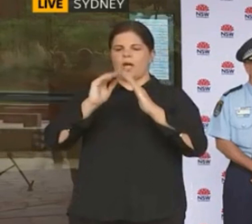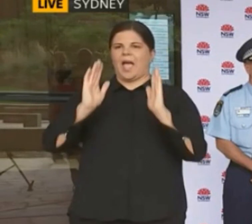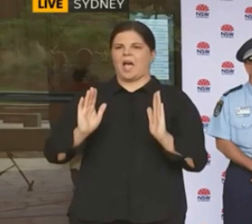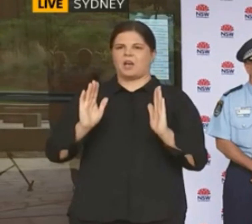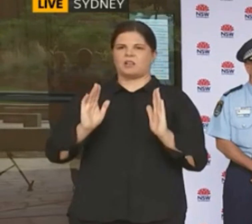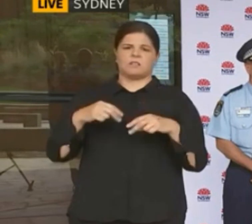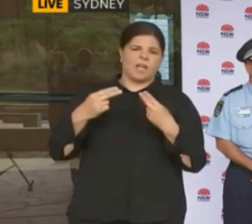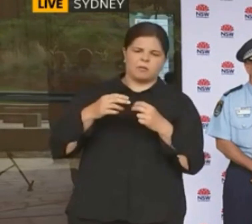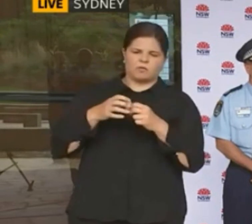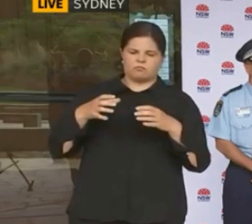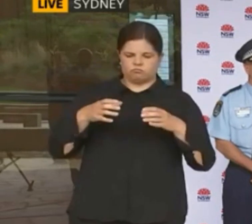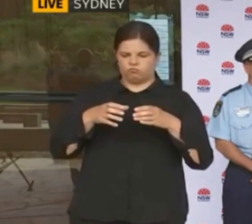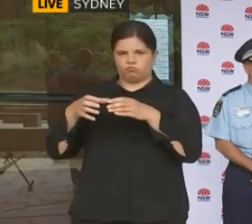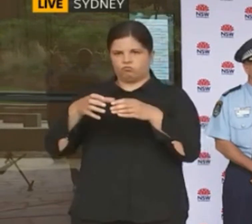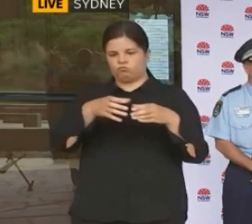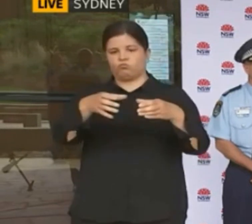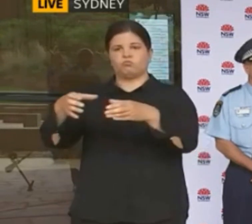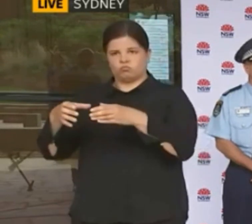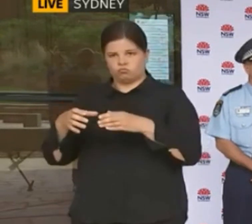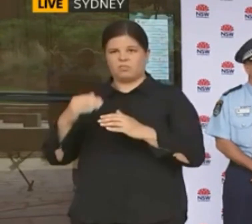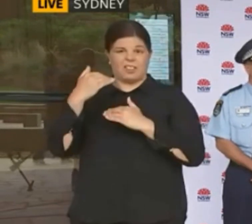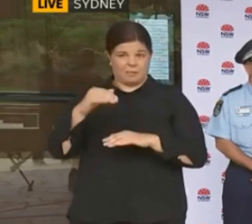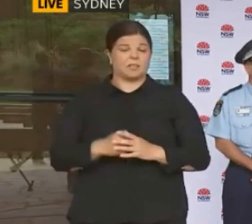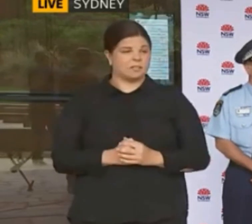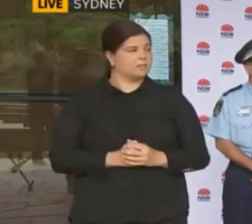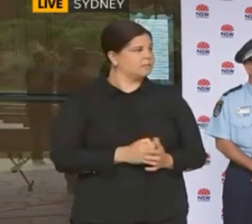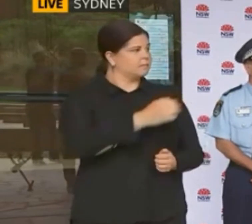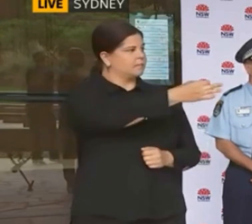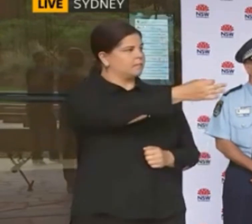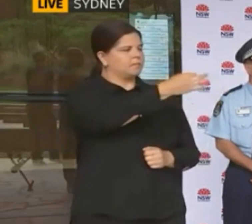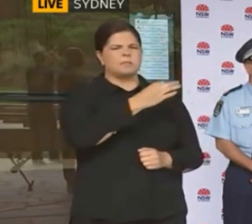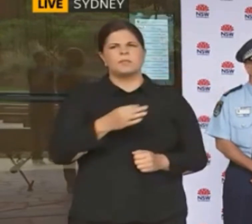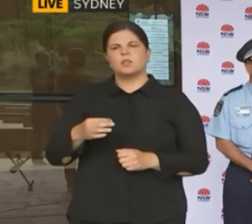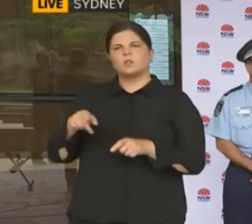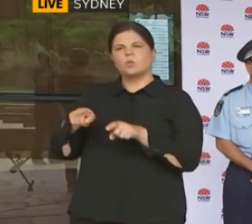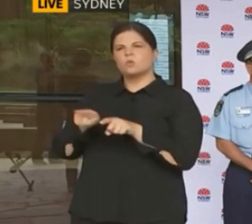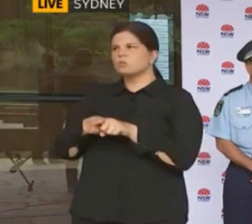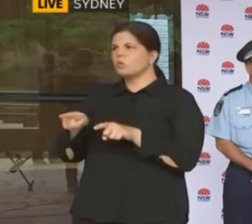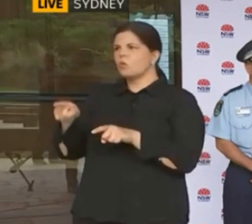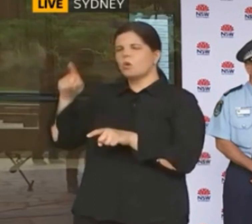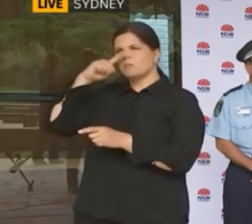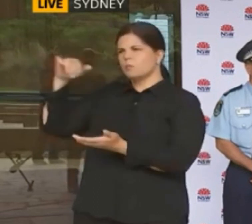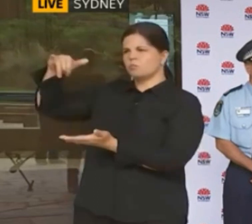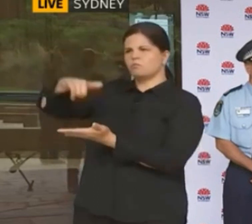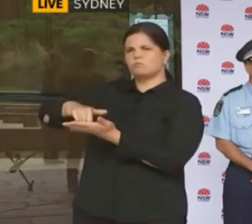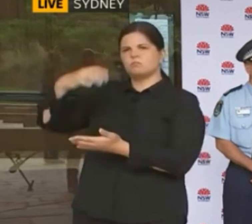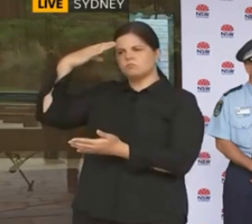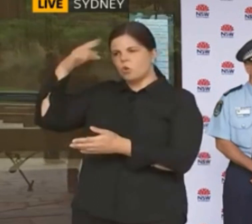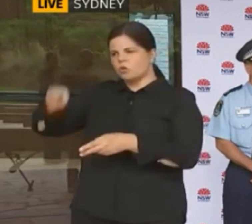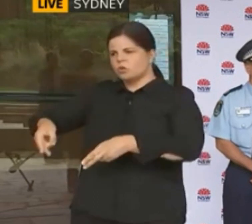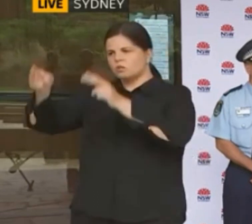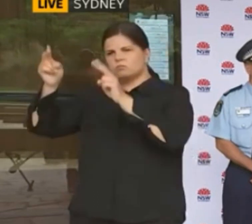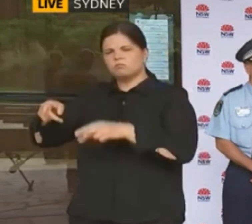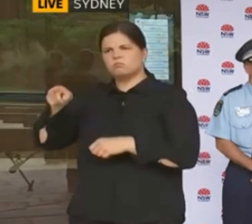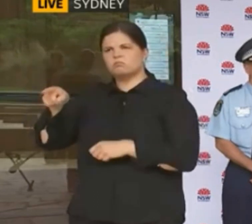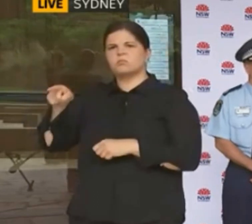keep us all safe. And Dr. Chanthe, do we have a number on how many people have been exempted from hotel quarantine in New South Wales? Look, I don't